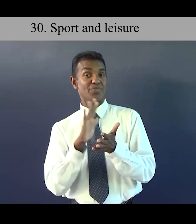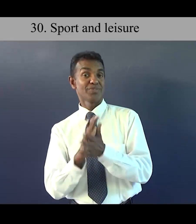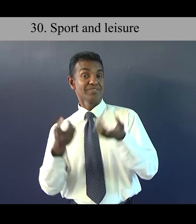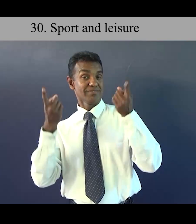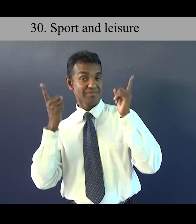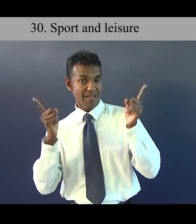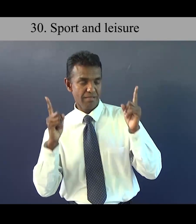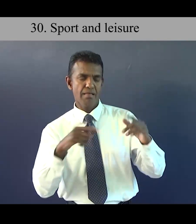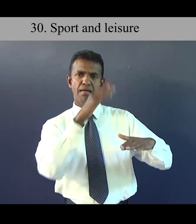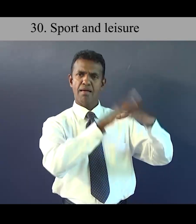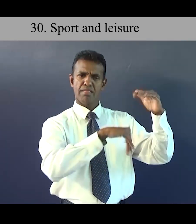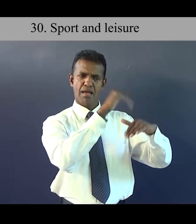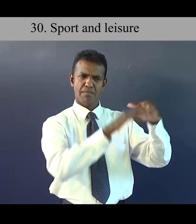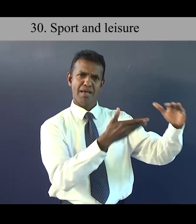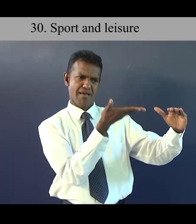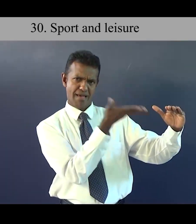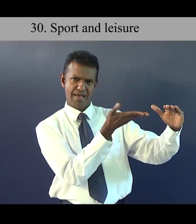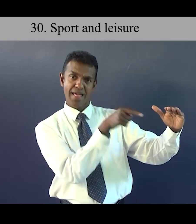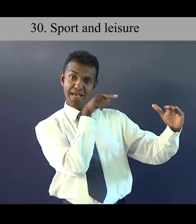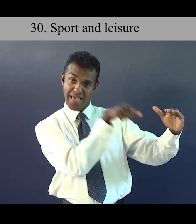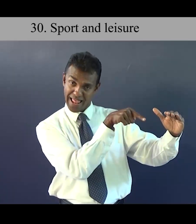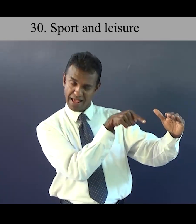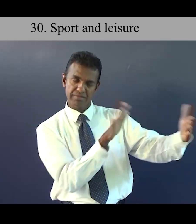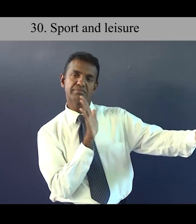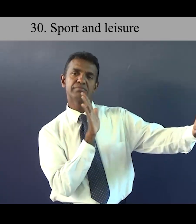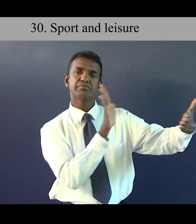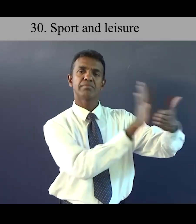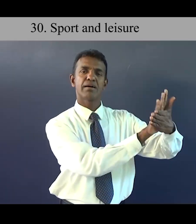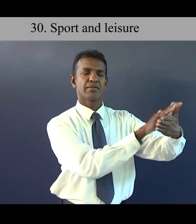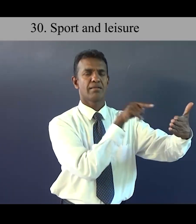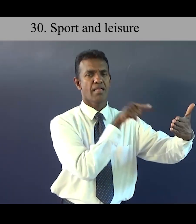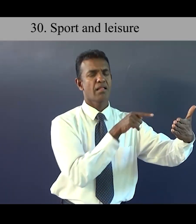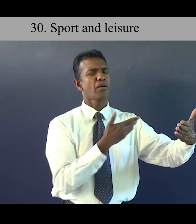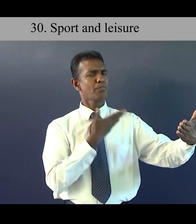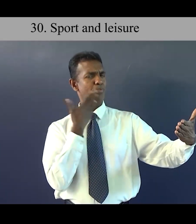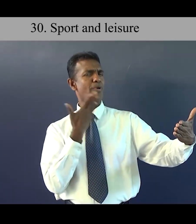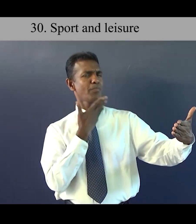activities. Sports and other leisure places are accessible.